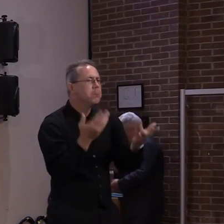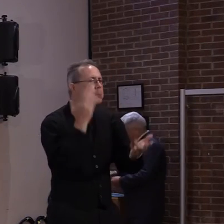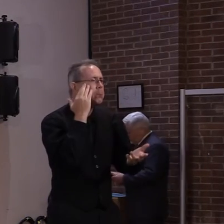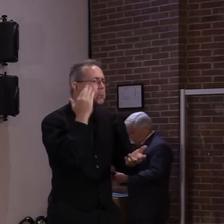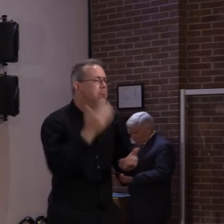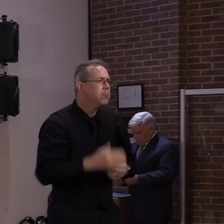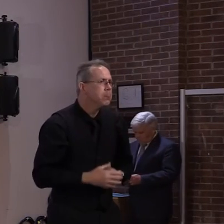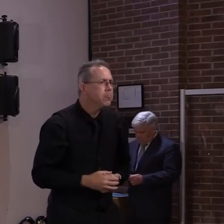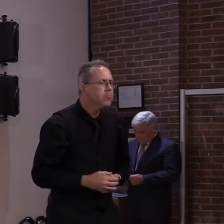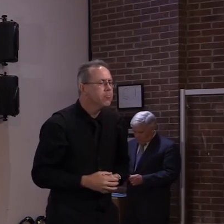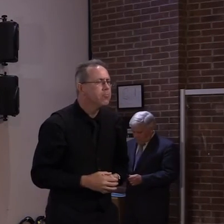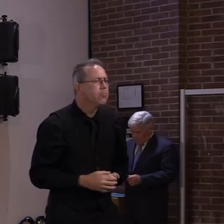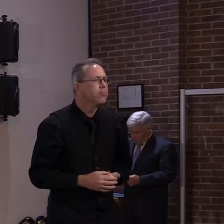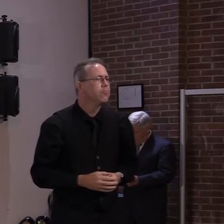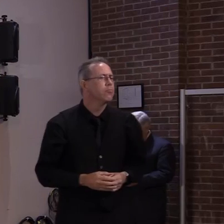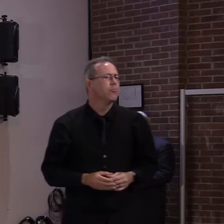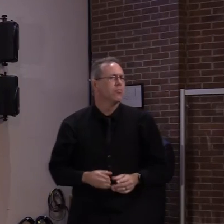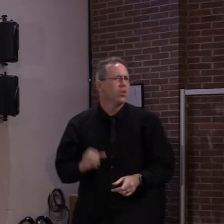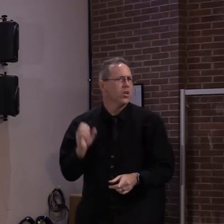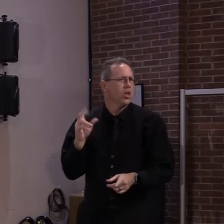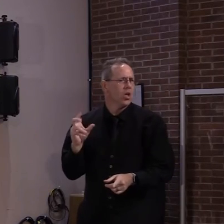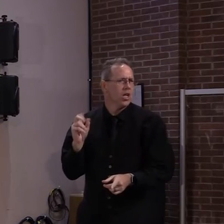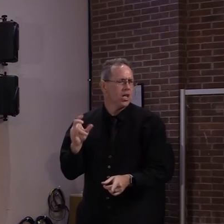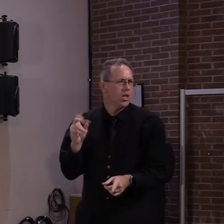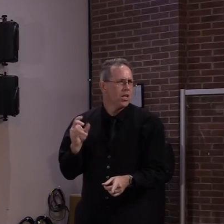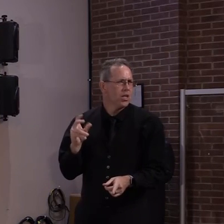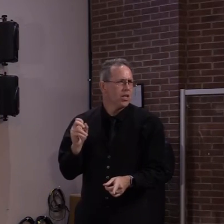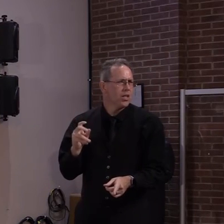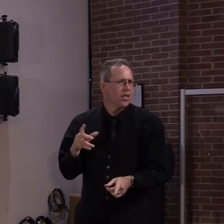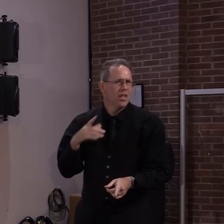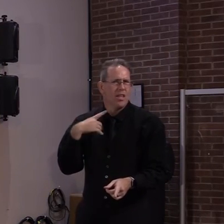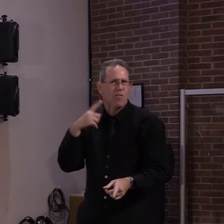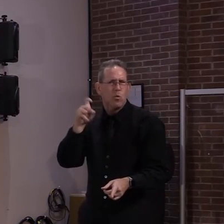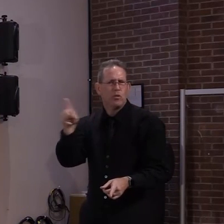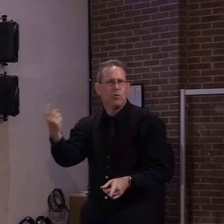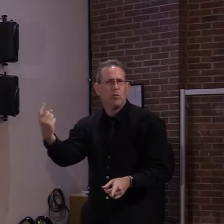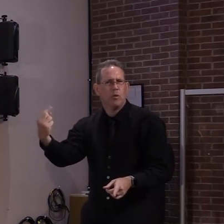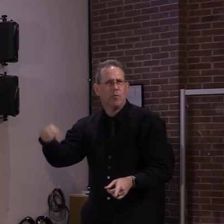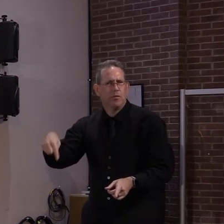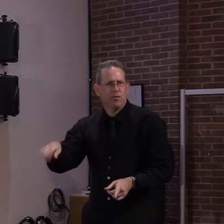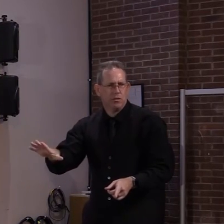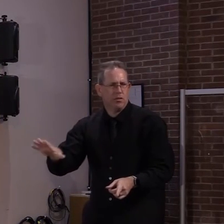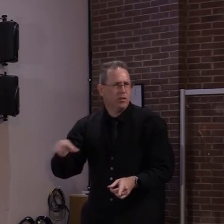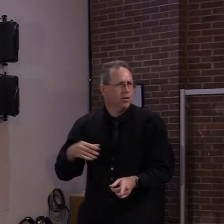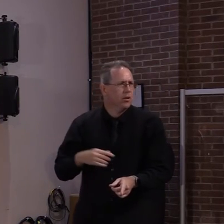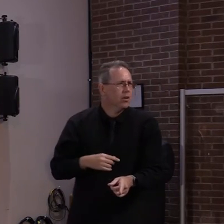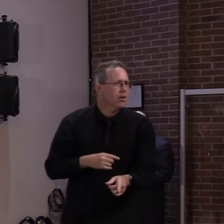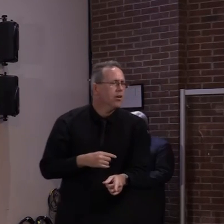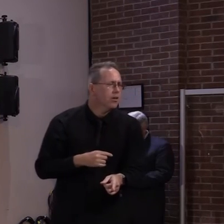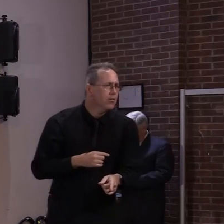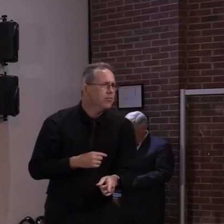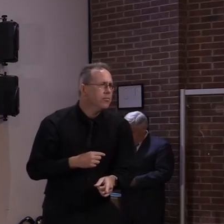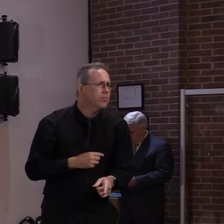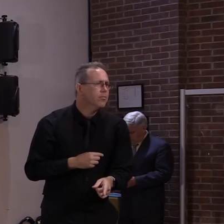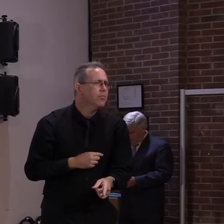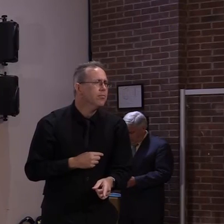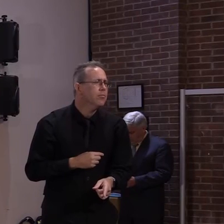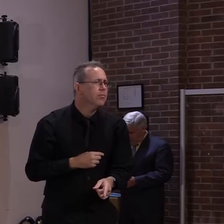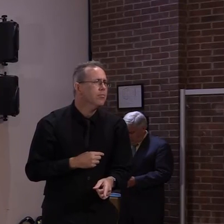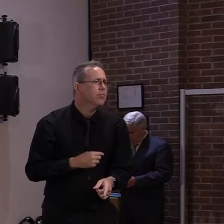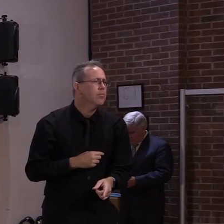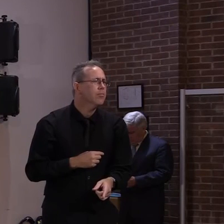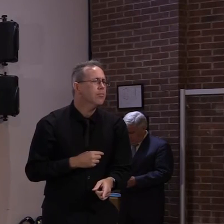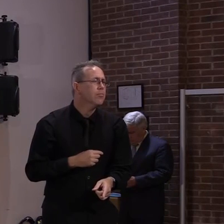Thank you. If you already have, you can ask you a quick question. With the hospitalization data that you said for children, is